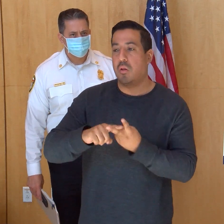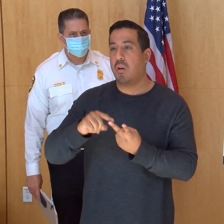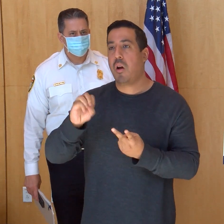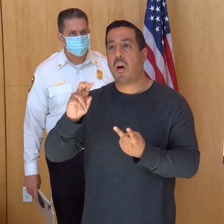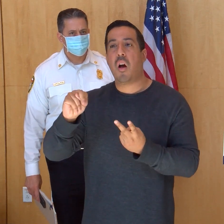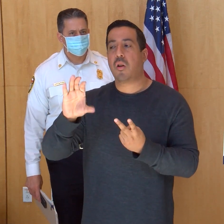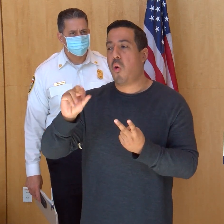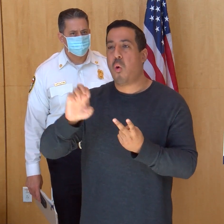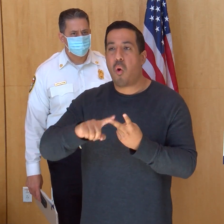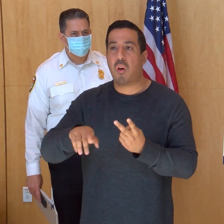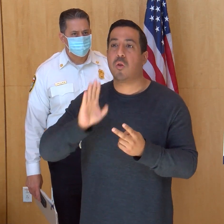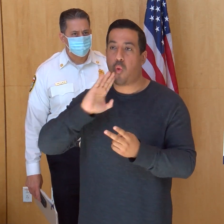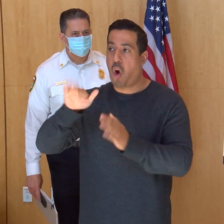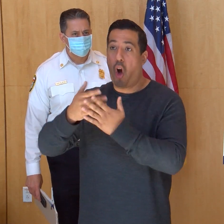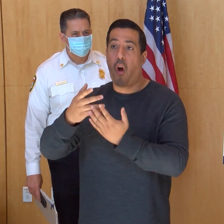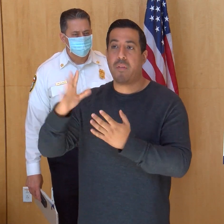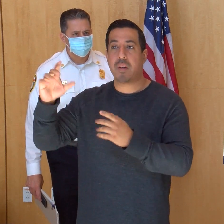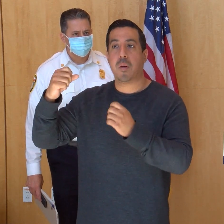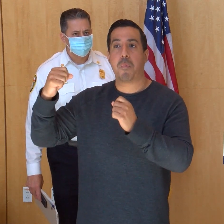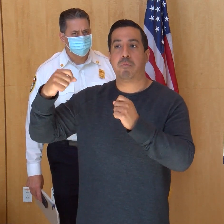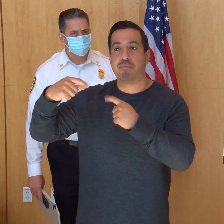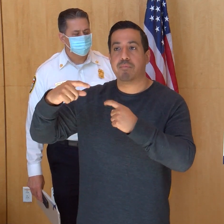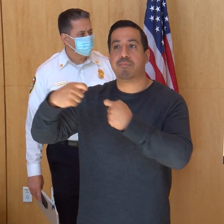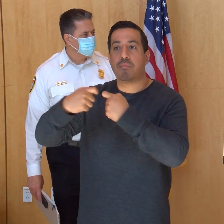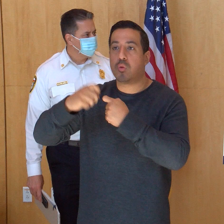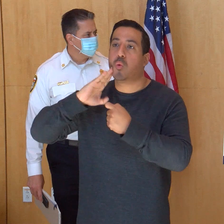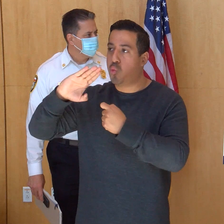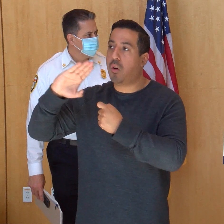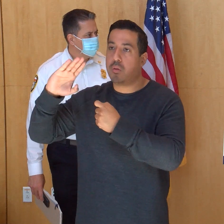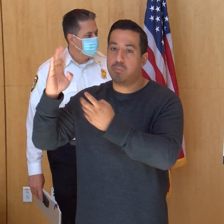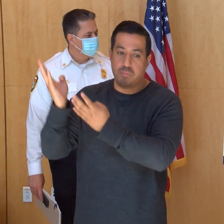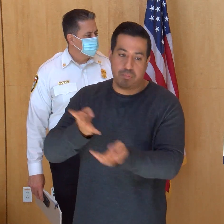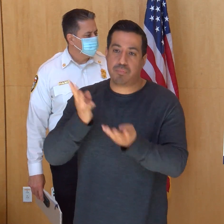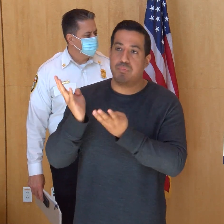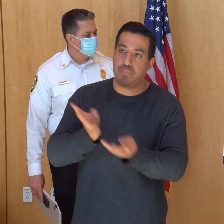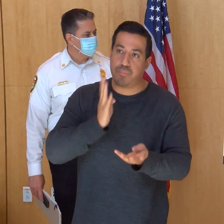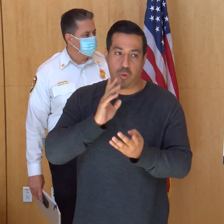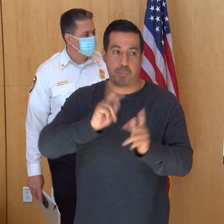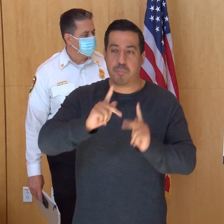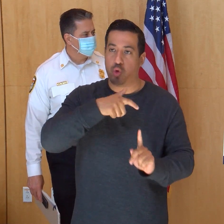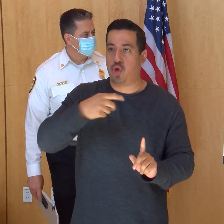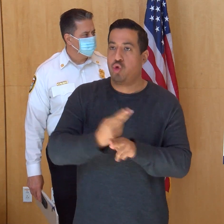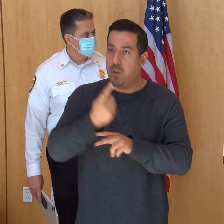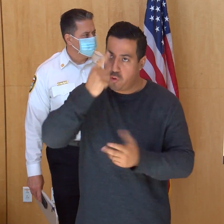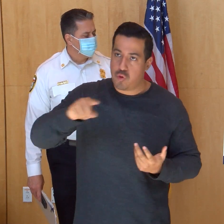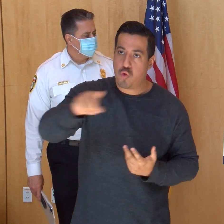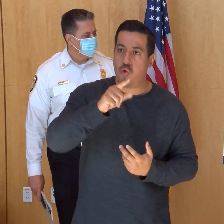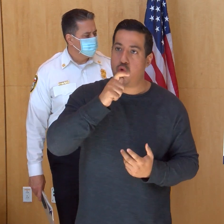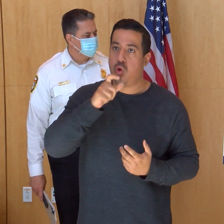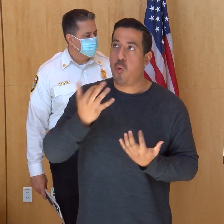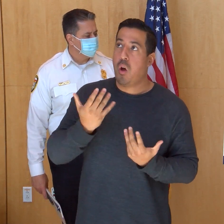the power down to our retail electric providers, who can get it down to the end users, to you, the